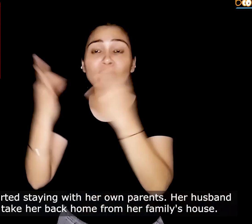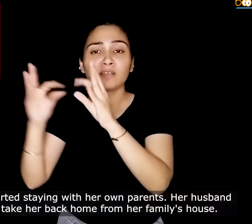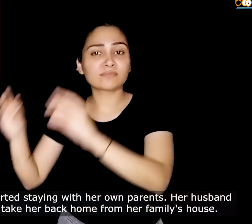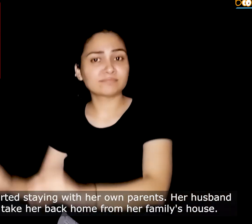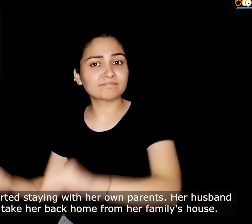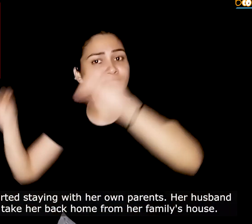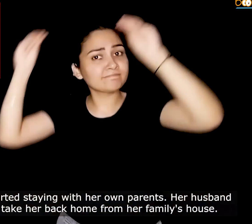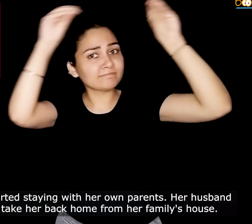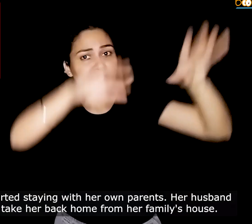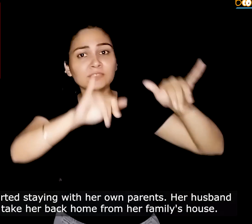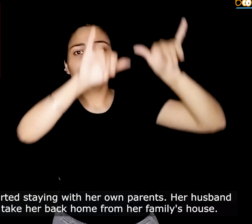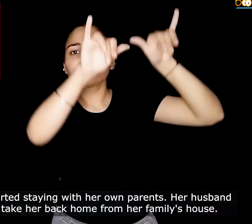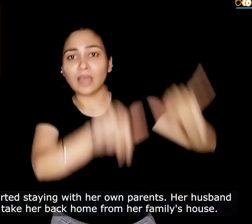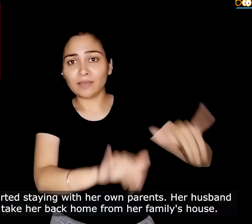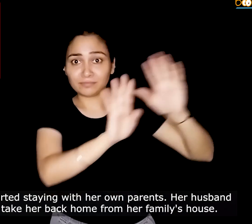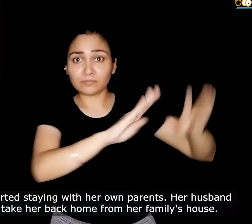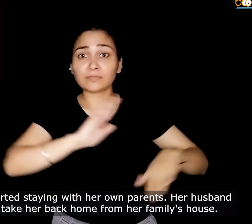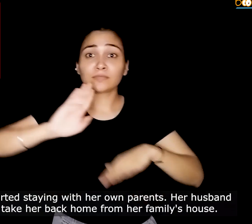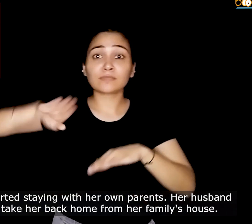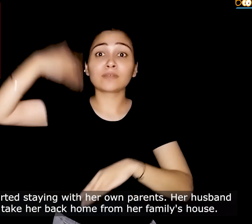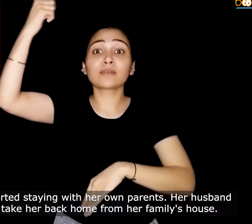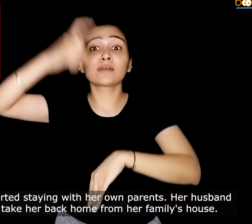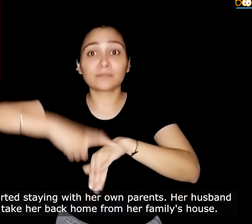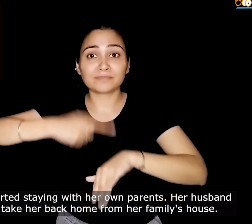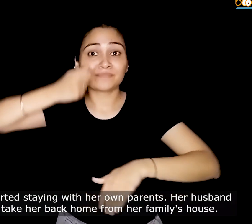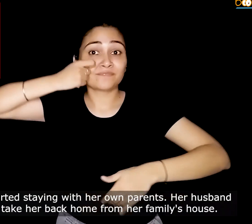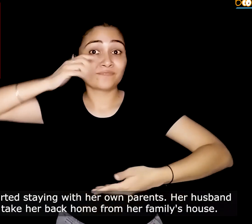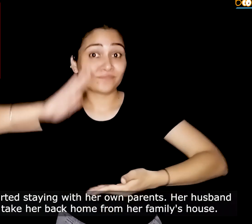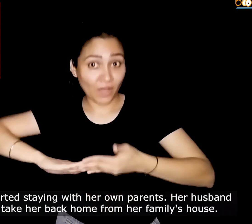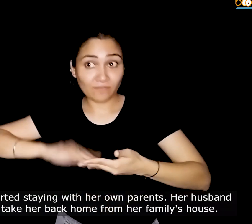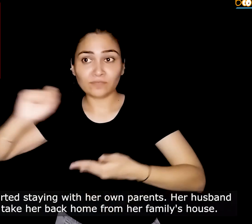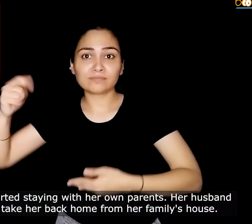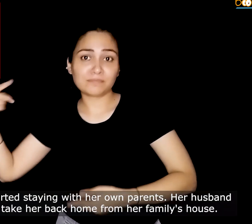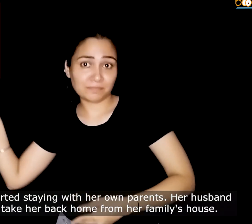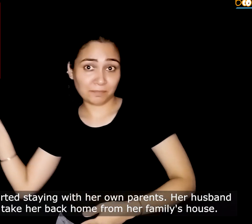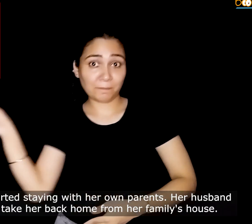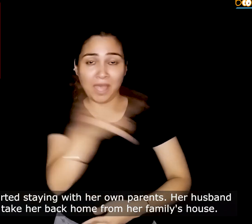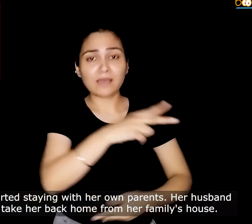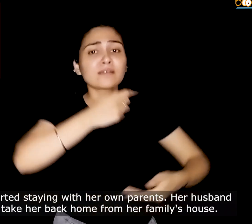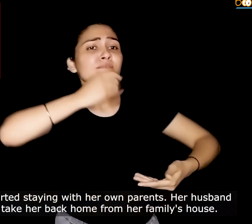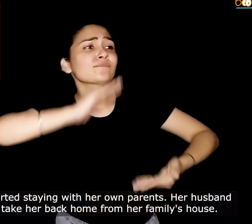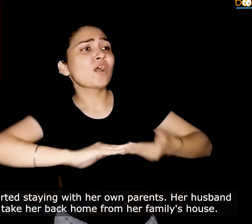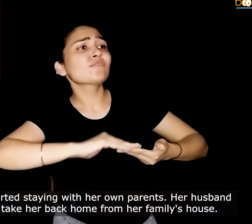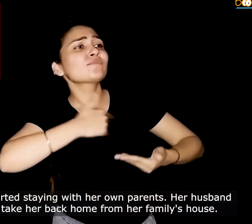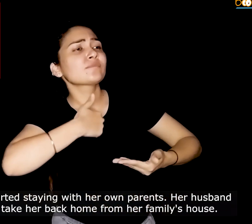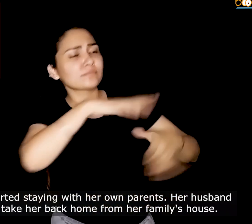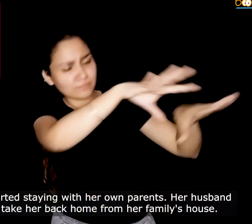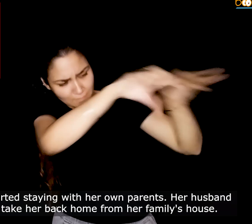parents her husband had come to take her back home from her family's house